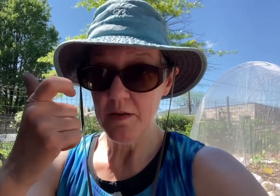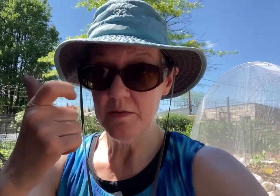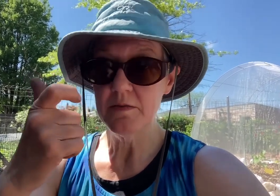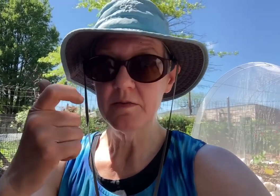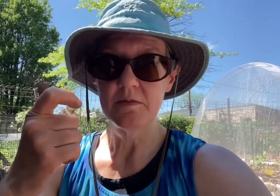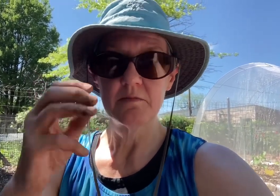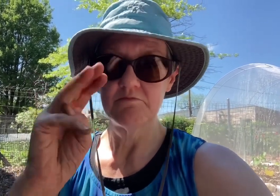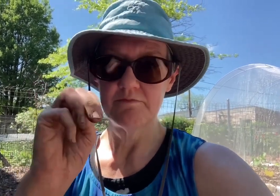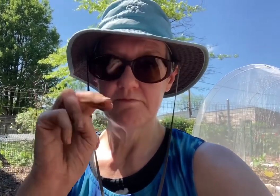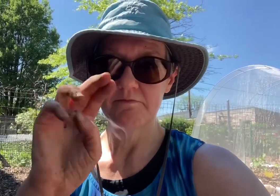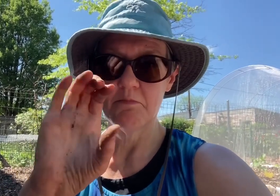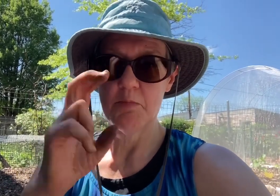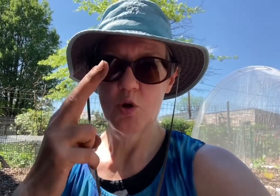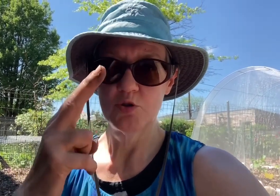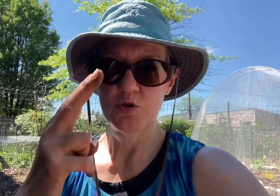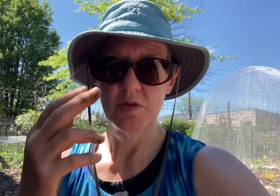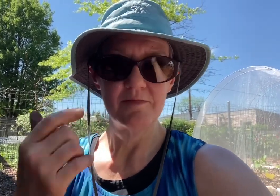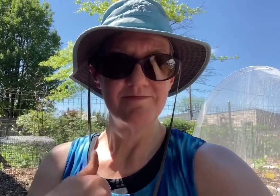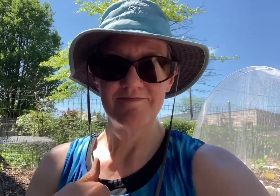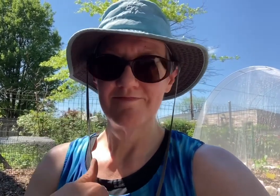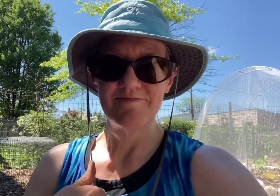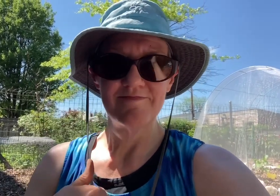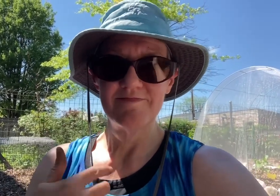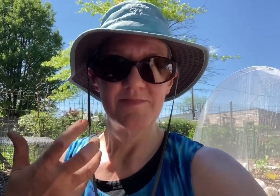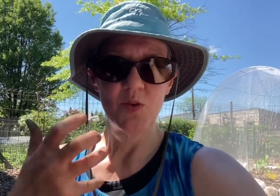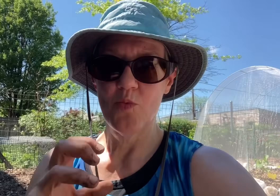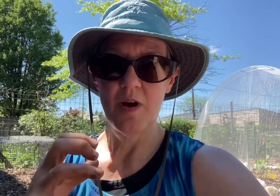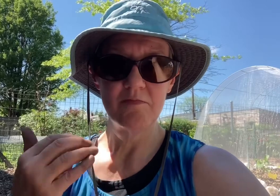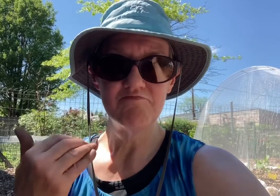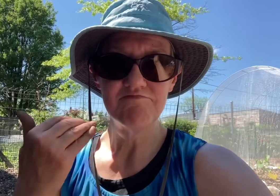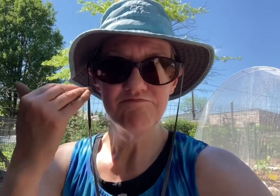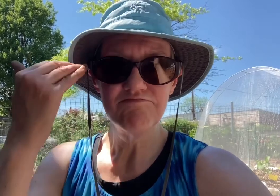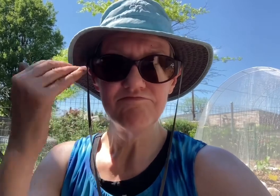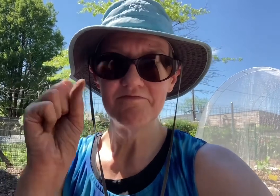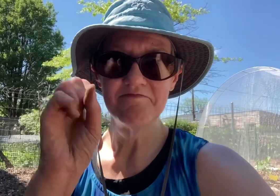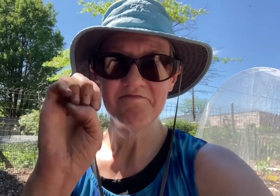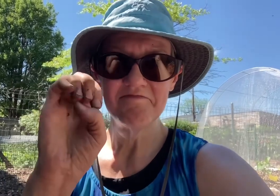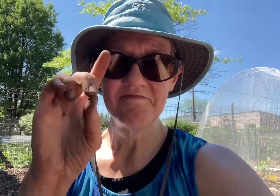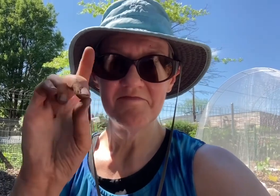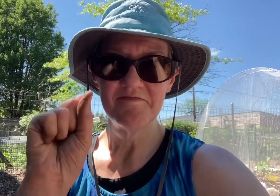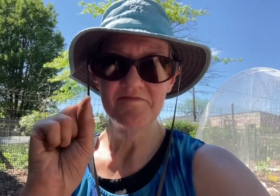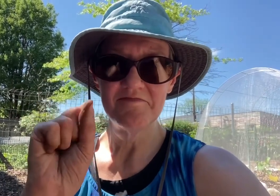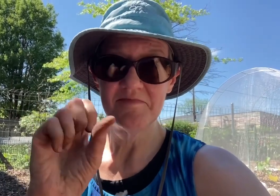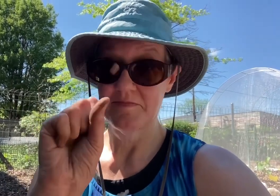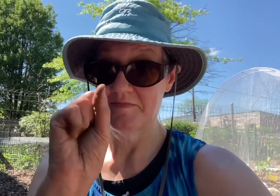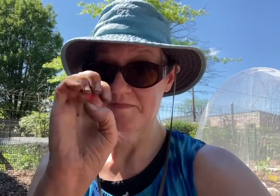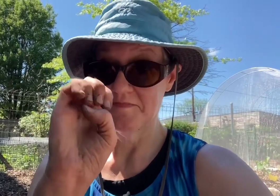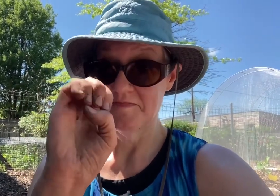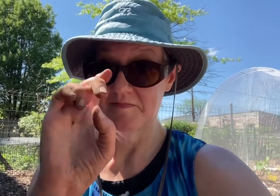Now I also don't direct sow because of the mulch. The seeds will just drown in all of that.